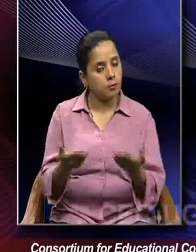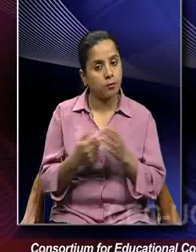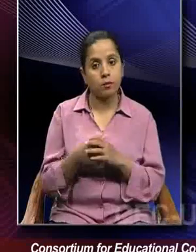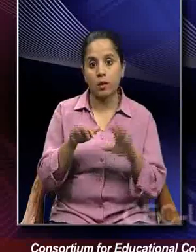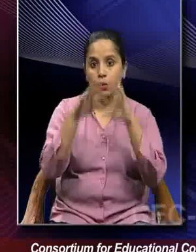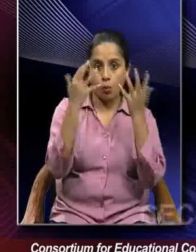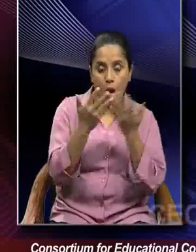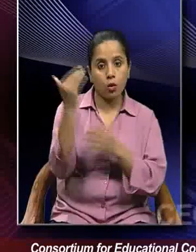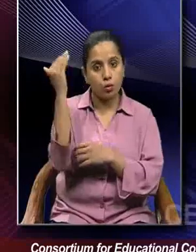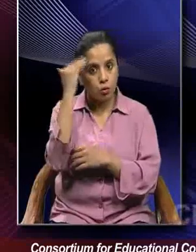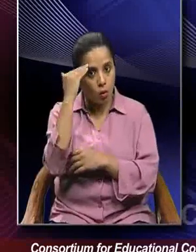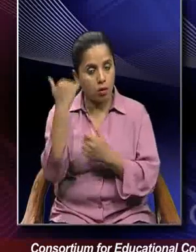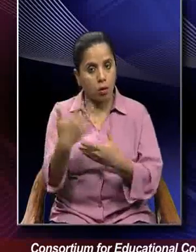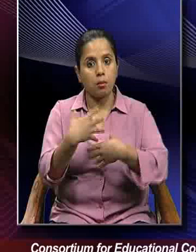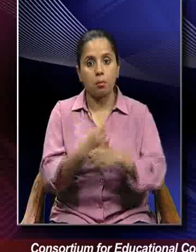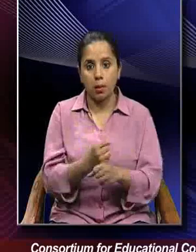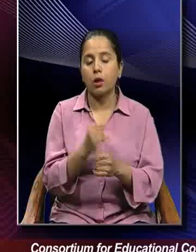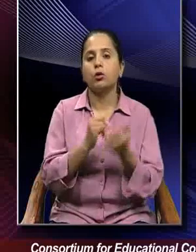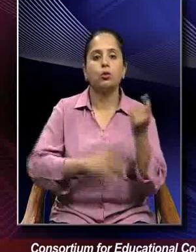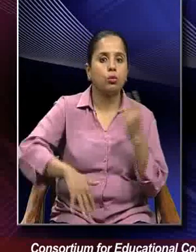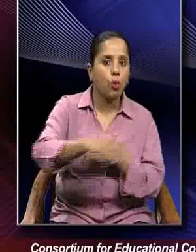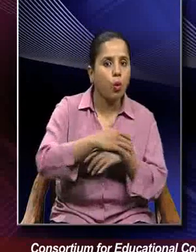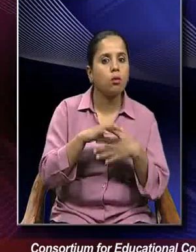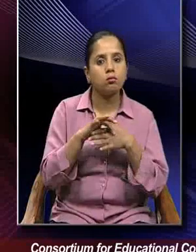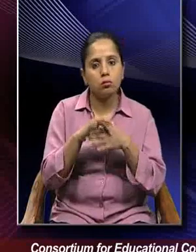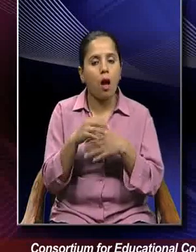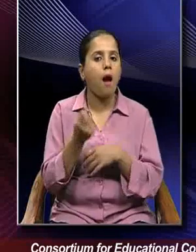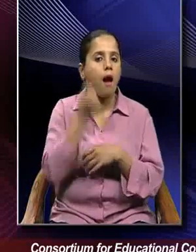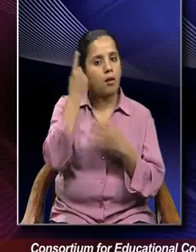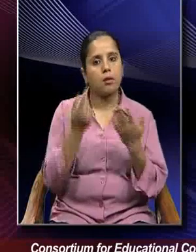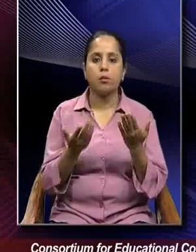and knowledge are created by social and contextual understanding.